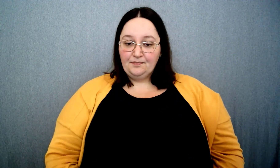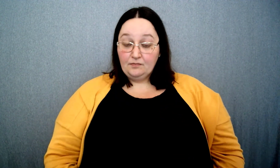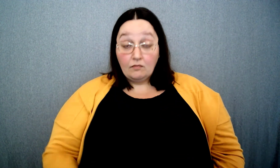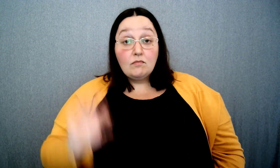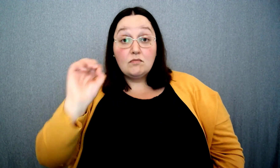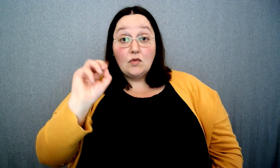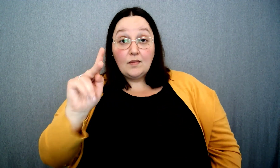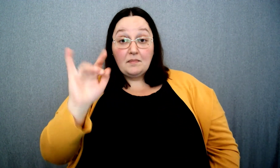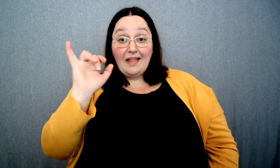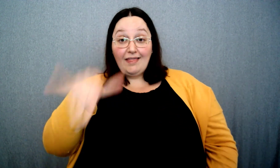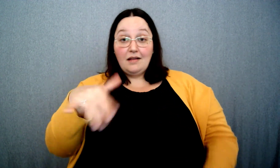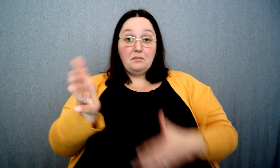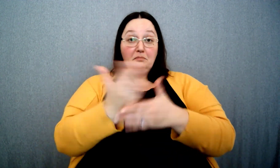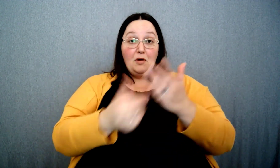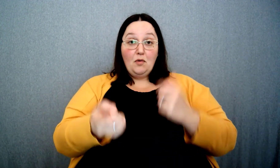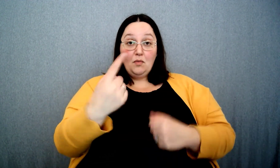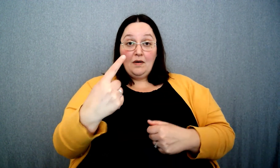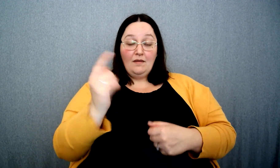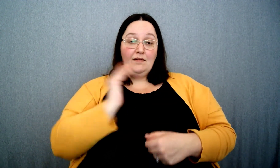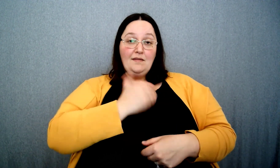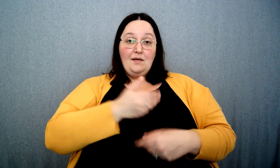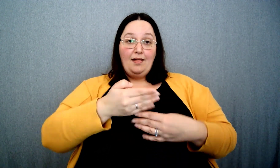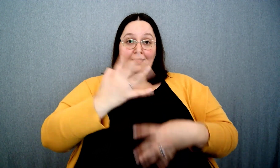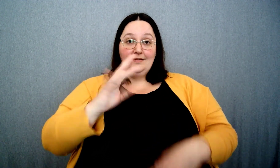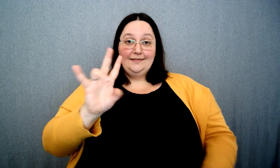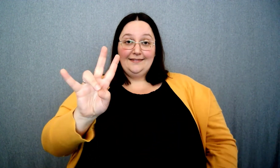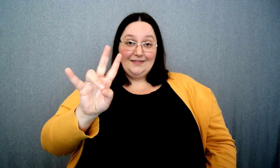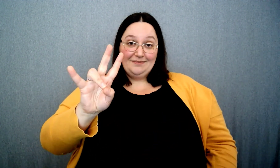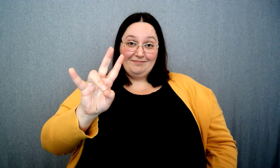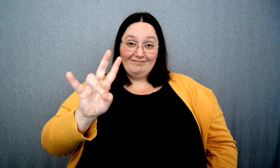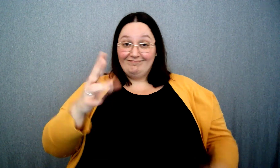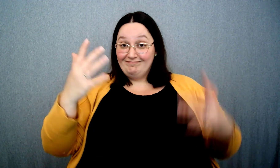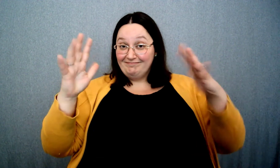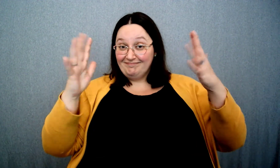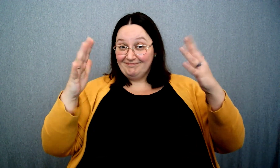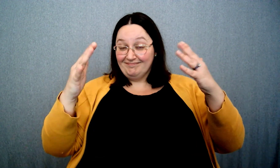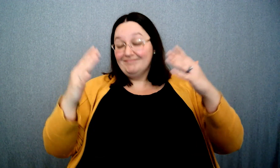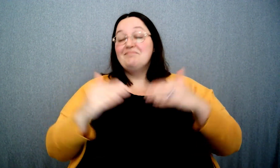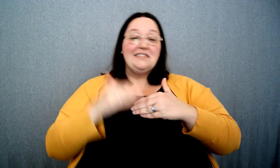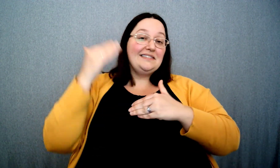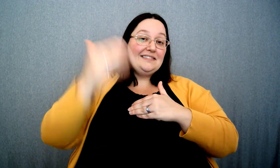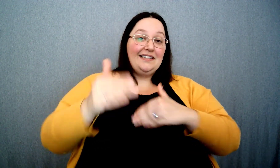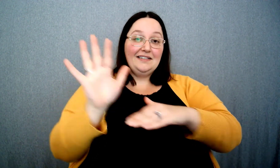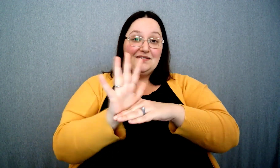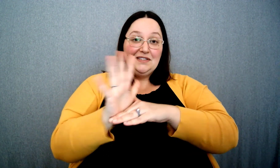different than the stomach. That's the end of part 1 of List 7. I'll see you on the next video.